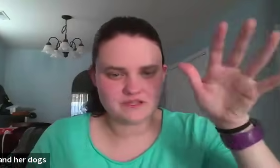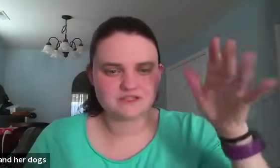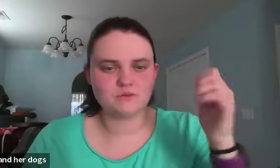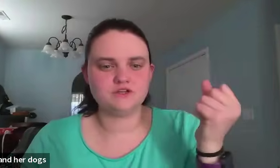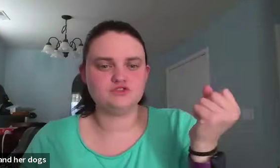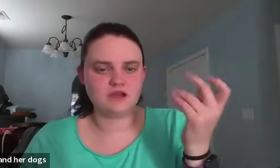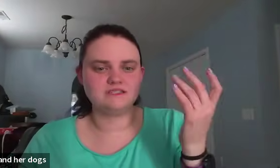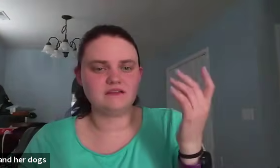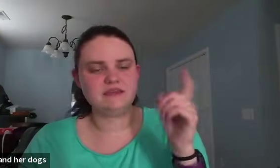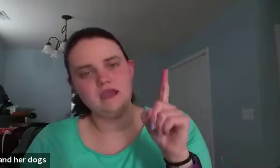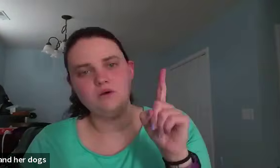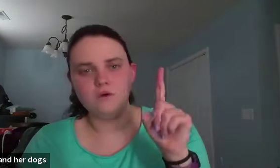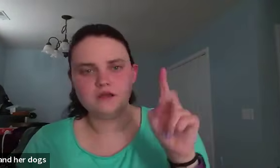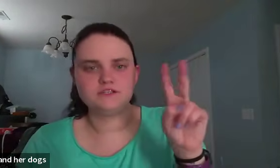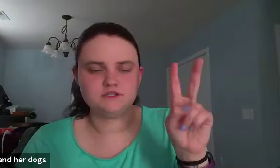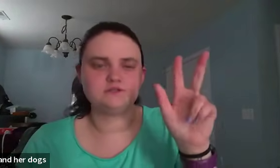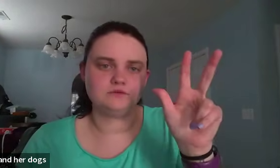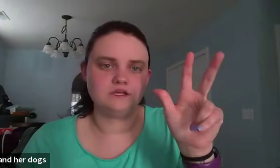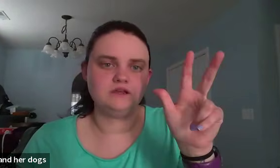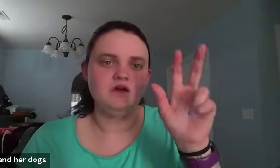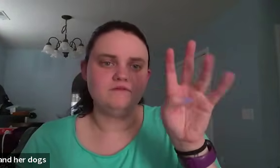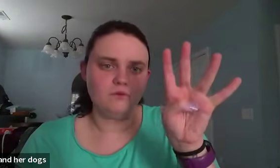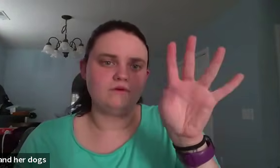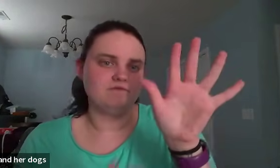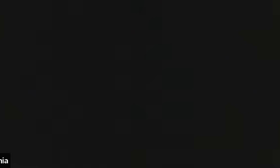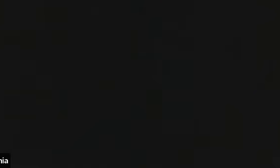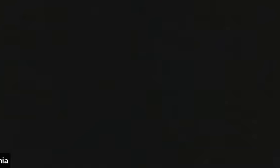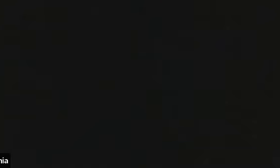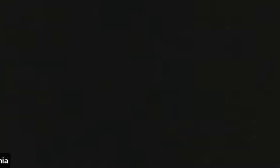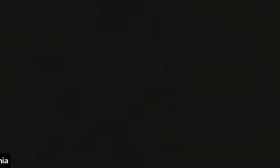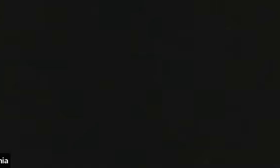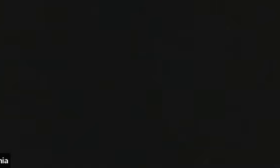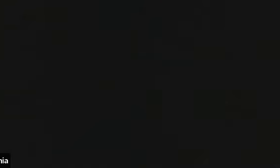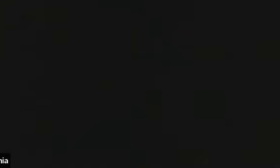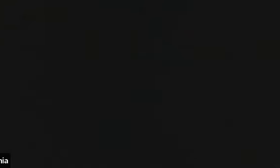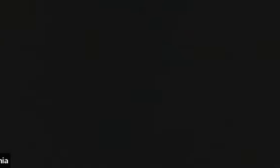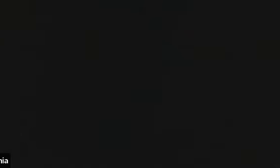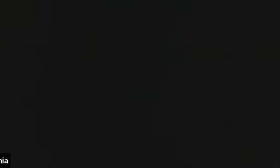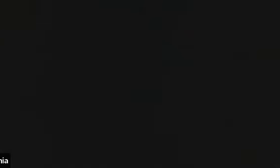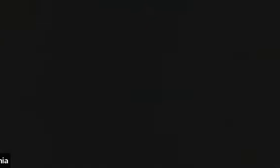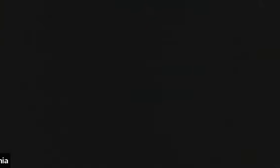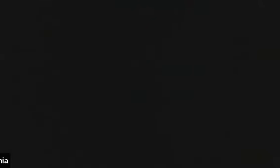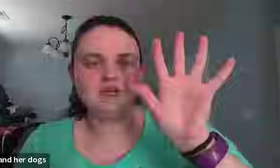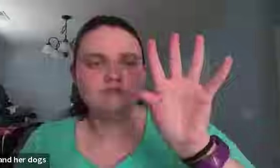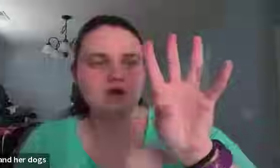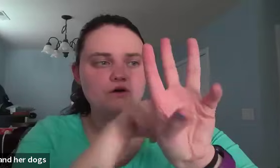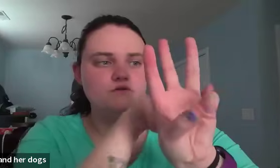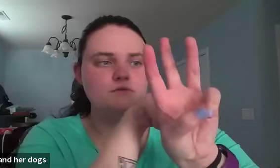tidbit. So when you're trying to like count 1, 2, 3, 4, 5, you're picking up your fingers, and then you go